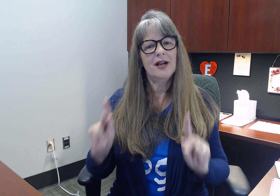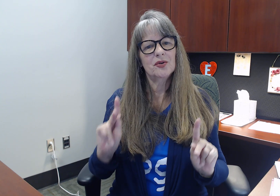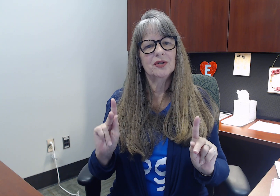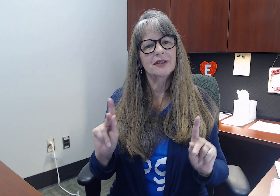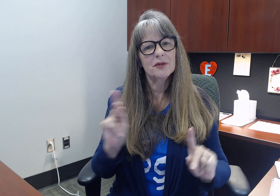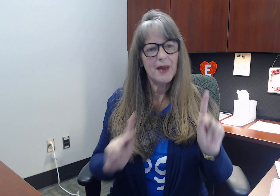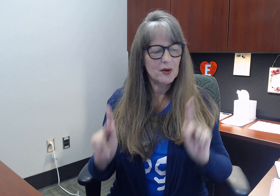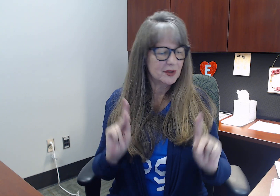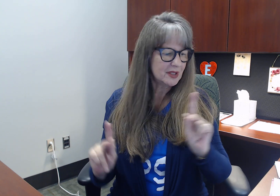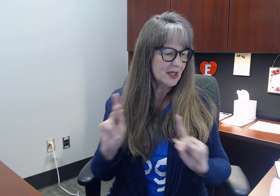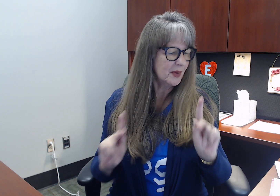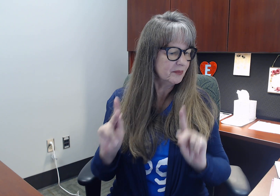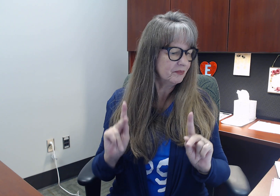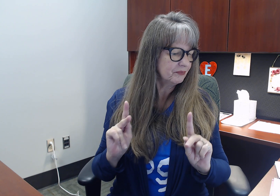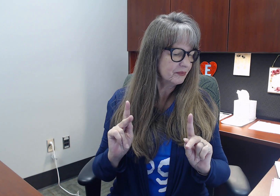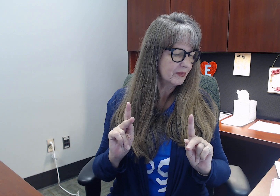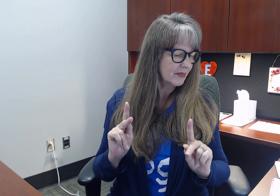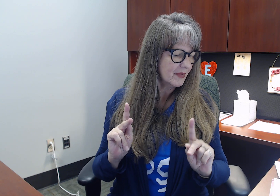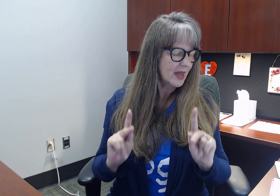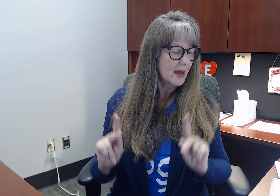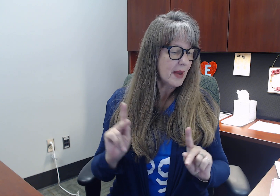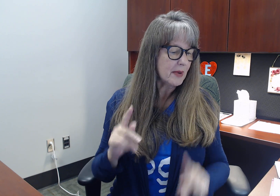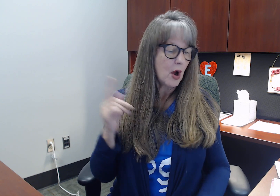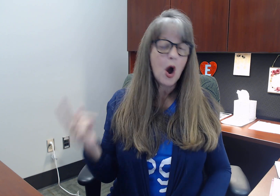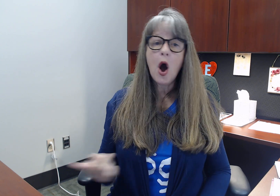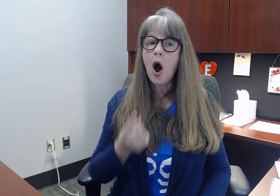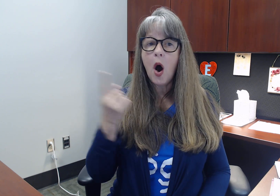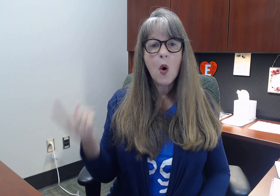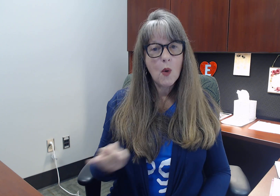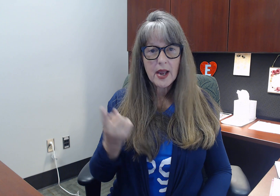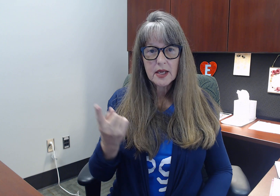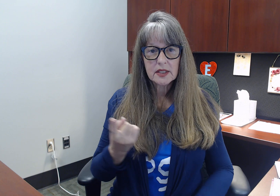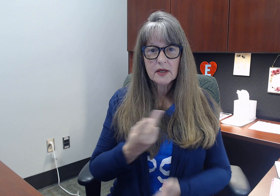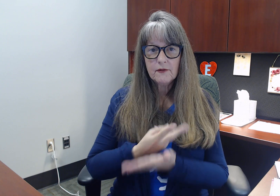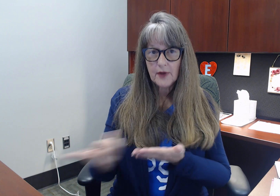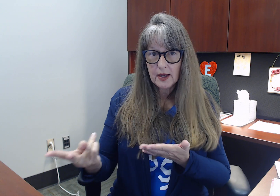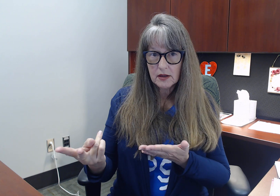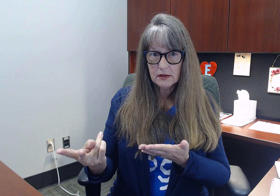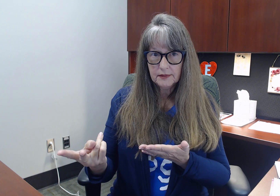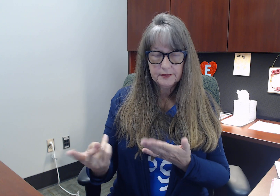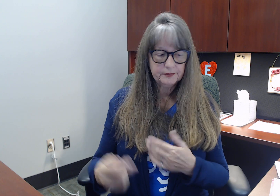natural. It goes backwards. Anyway, always fell